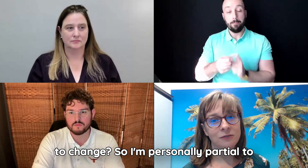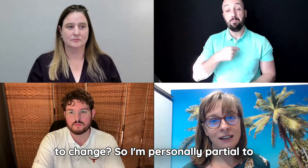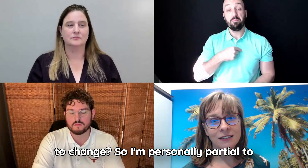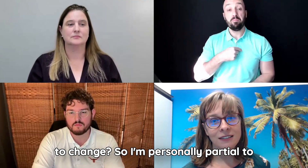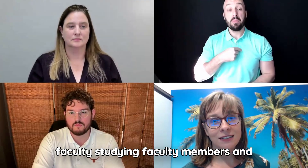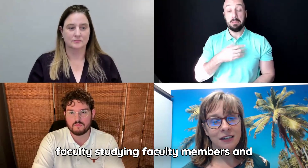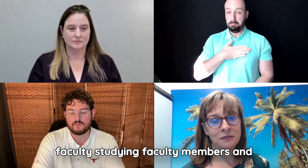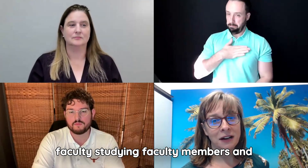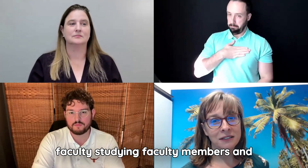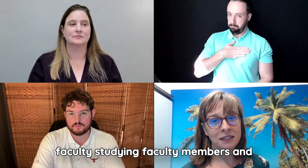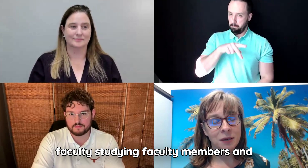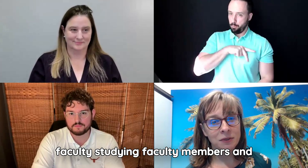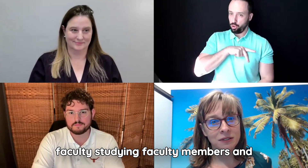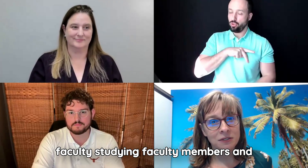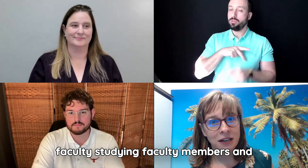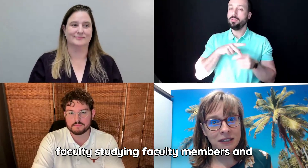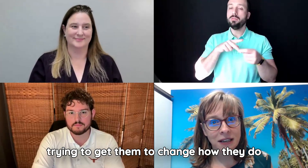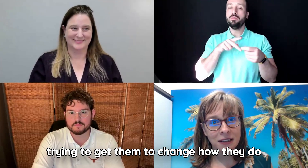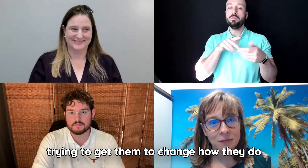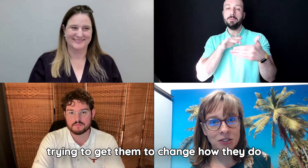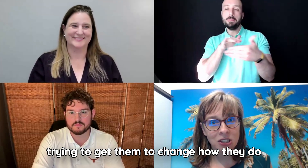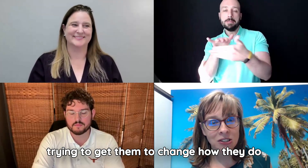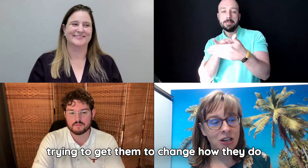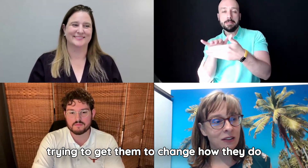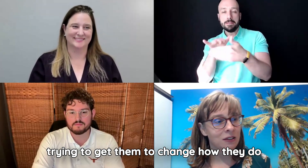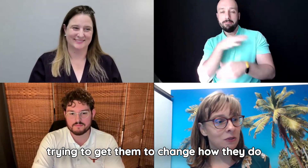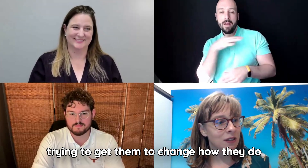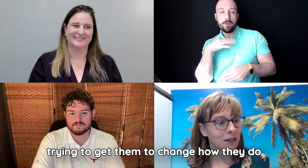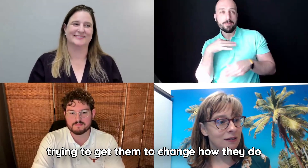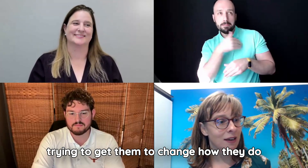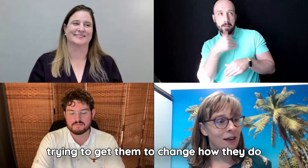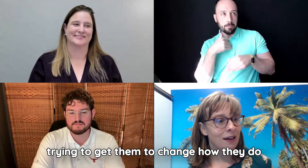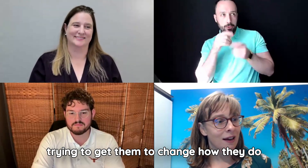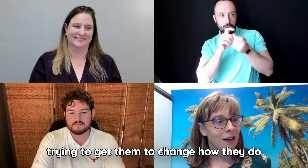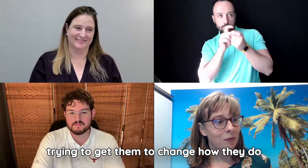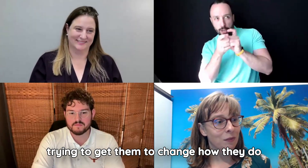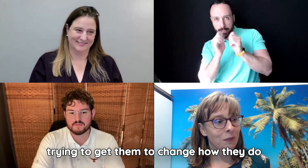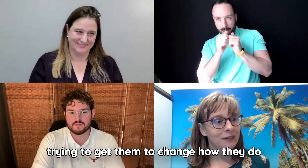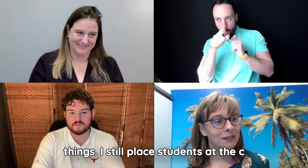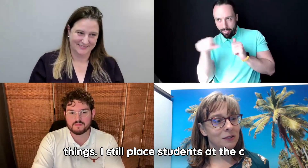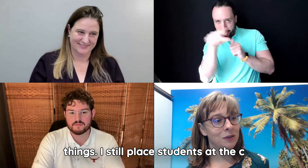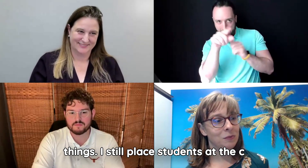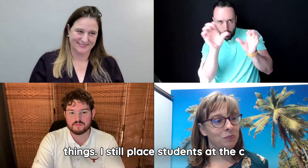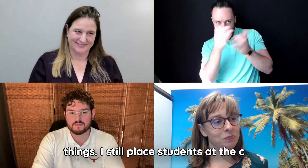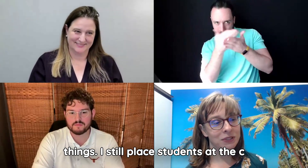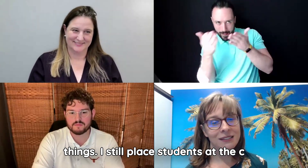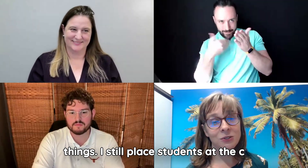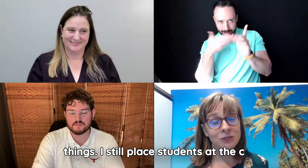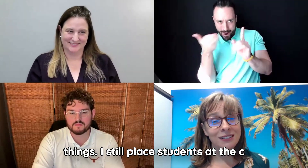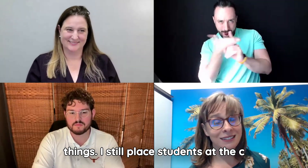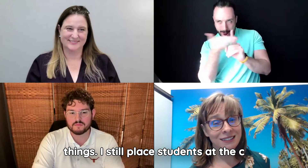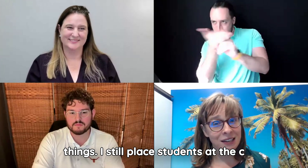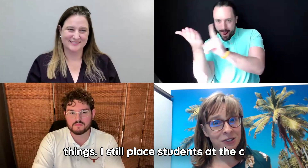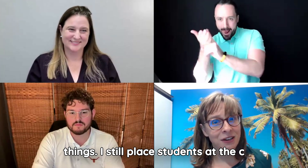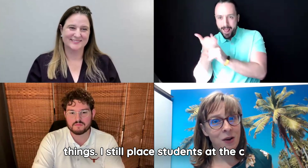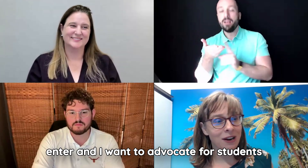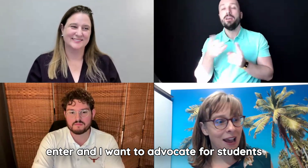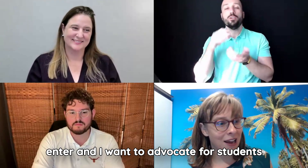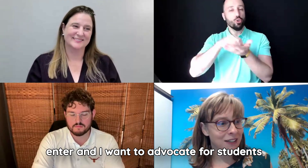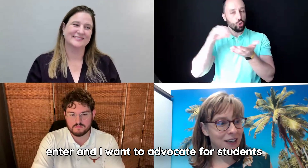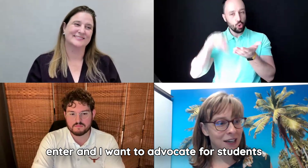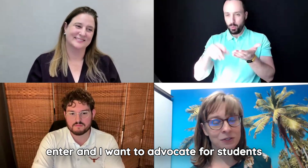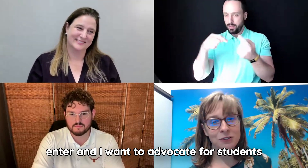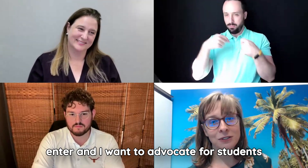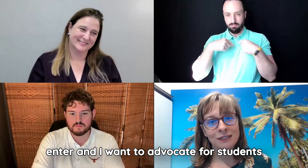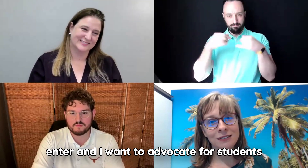partial to faculty, studying faculty members and trying to get them to change how they do things. I still place students at the center, and I want